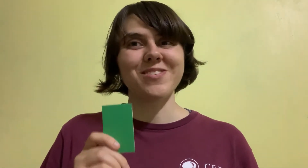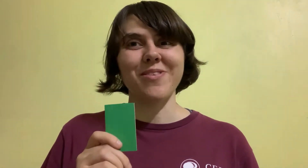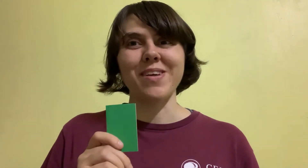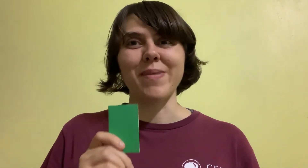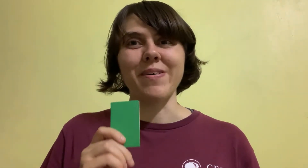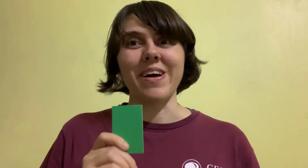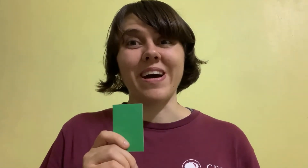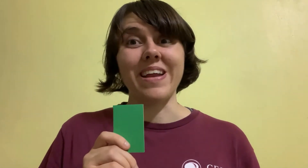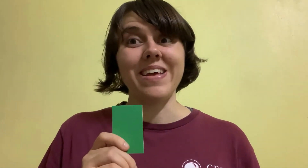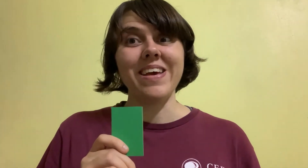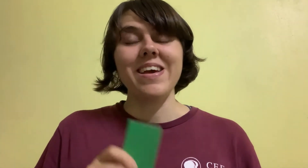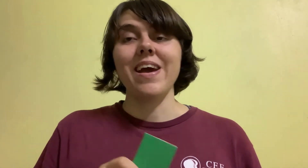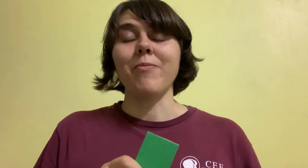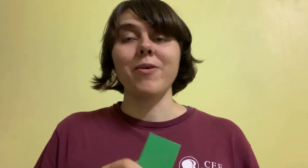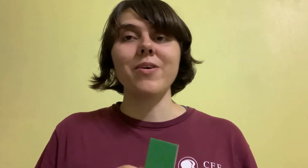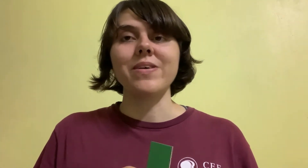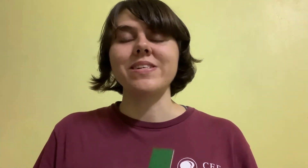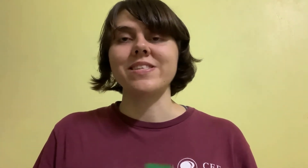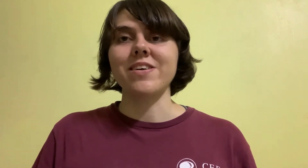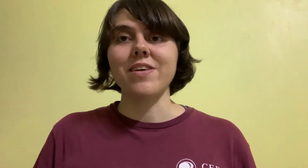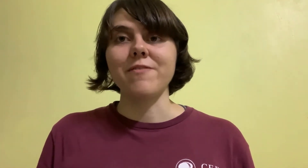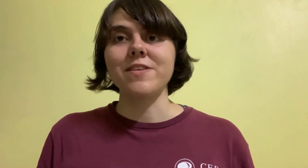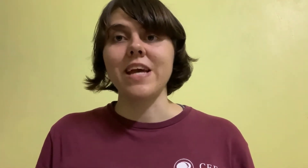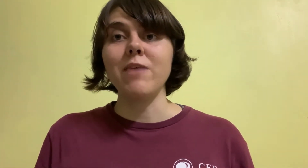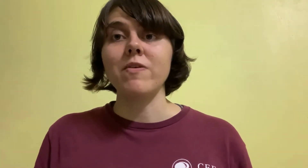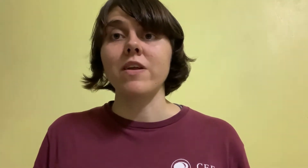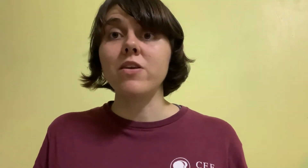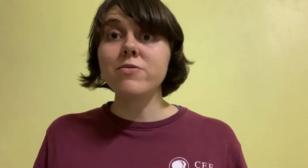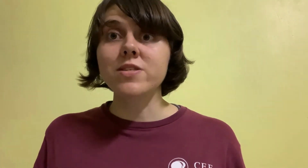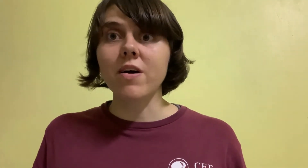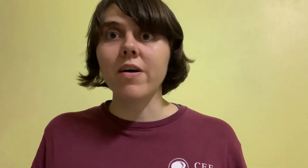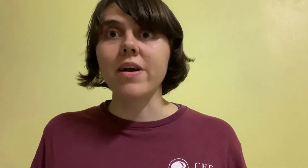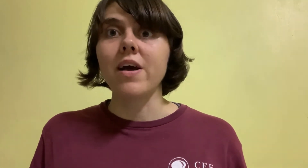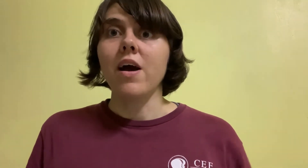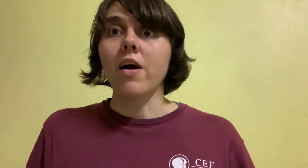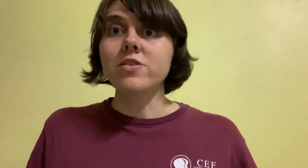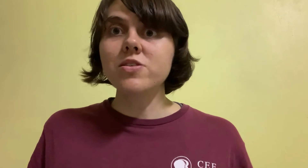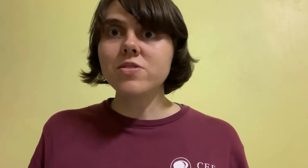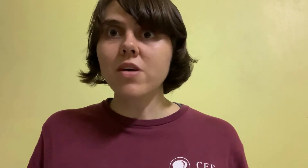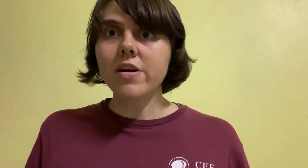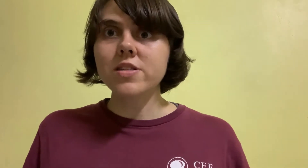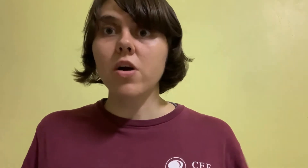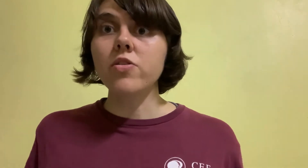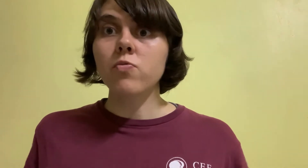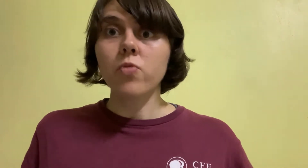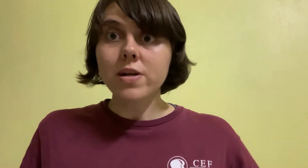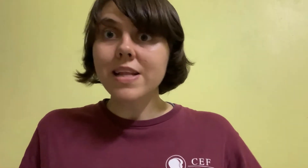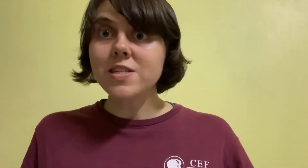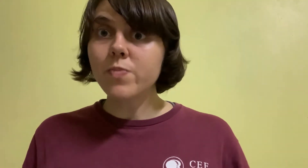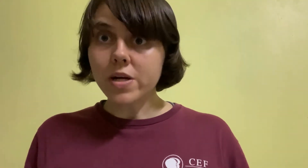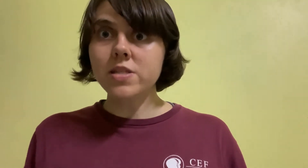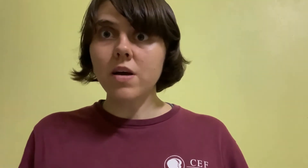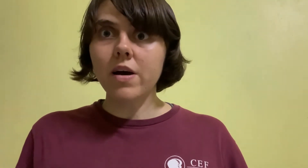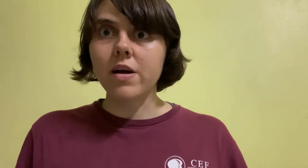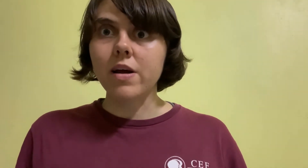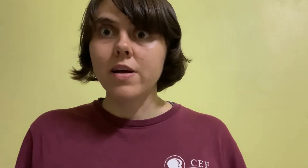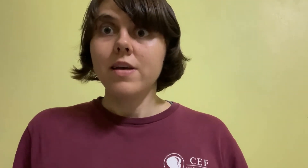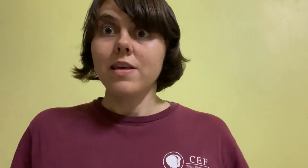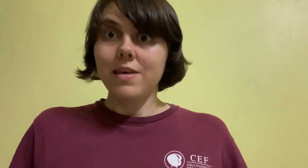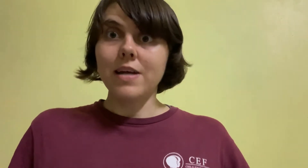story about God. And we're going to start off today with a new song. Our new song is called the Wordless Book Song. Yes,